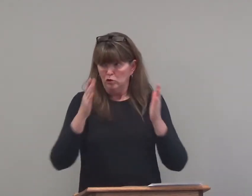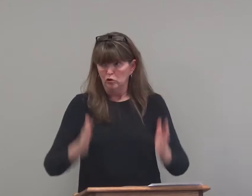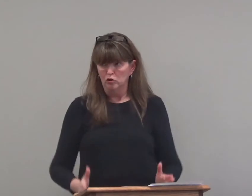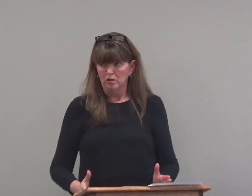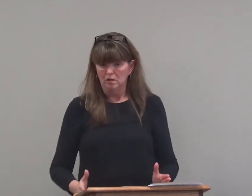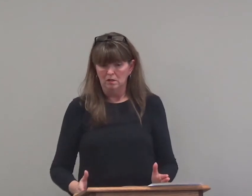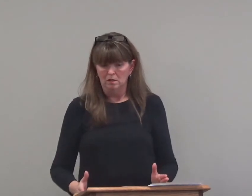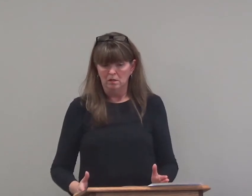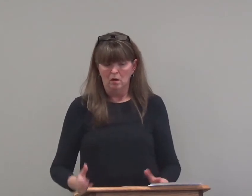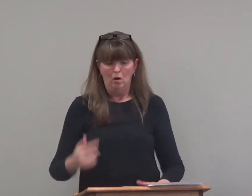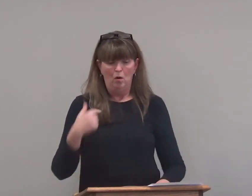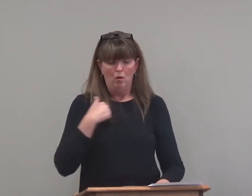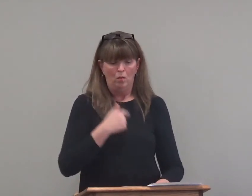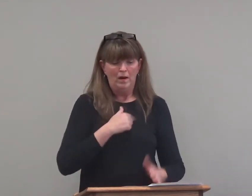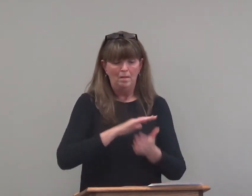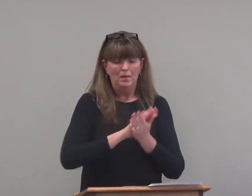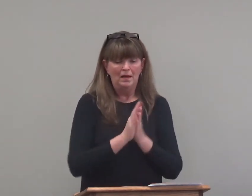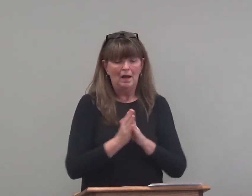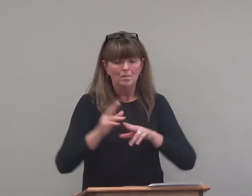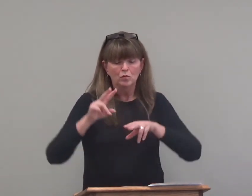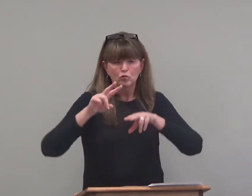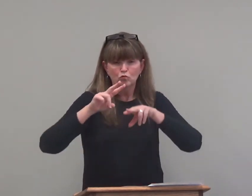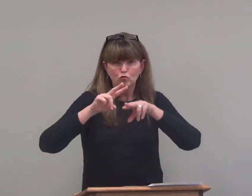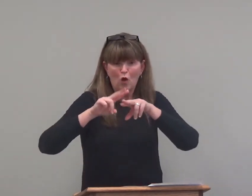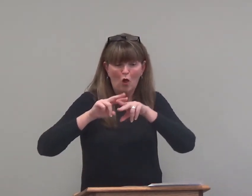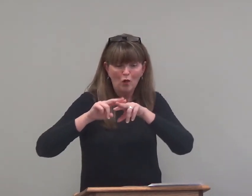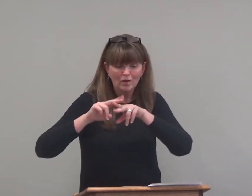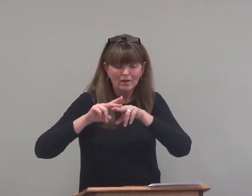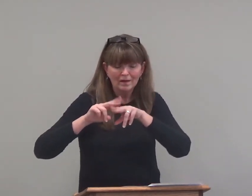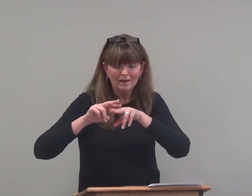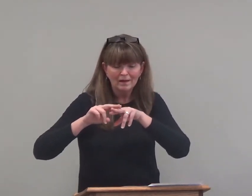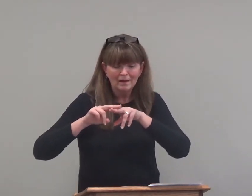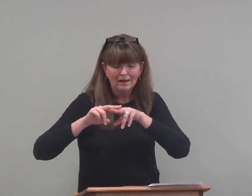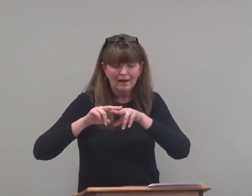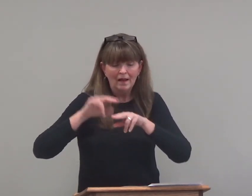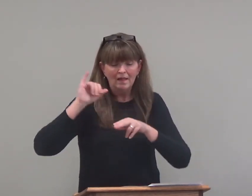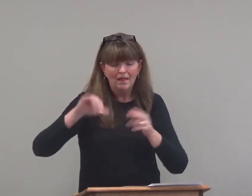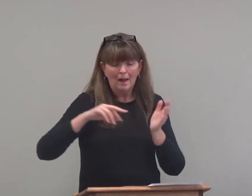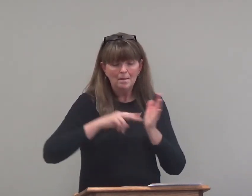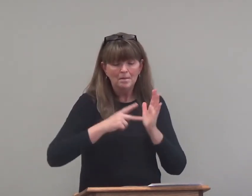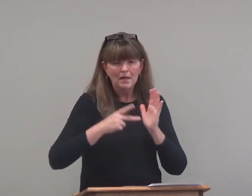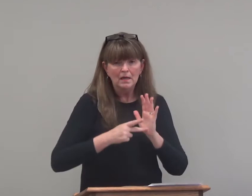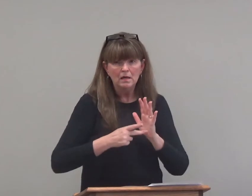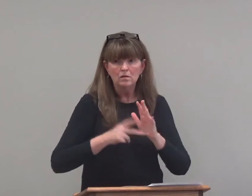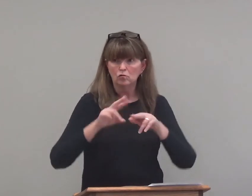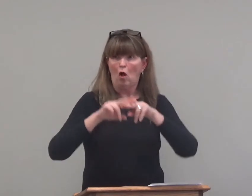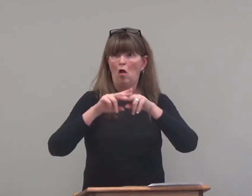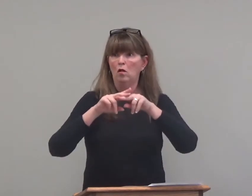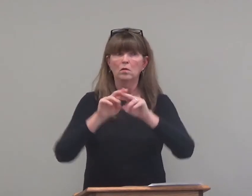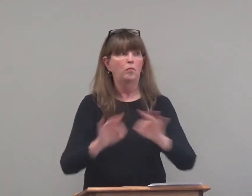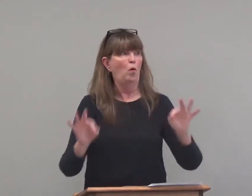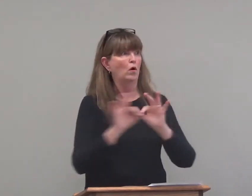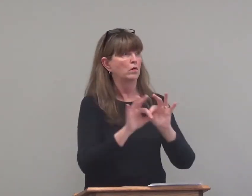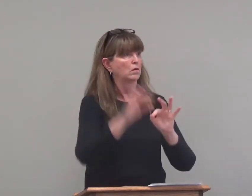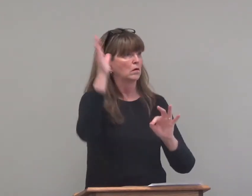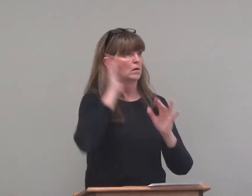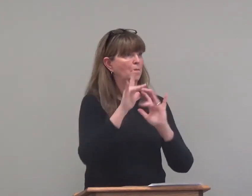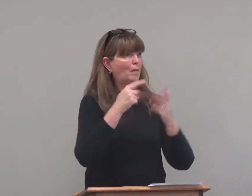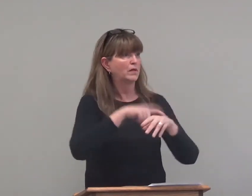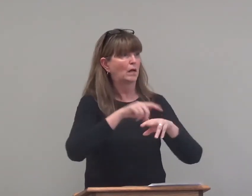What this means is when we become Christians, we become salt, which means that salt is